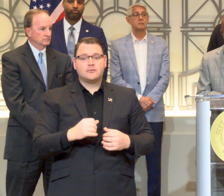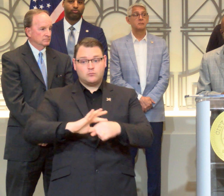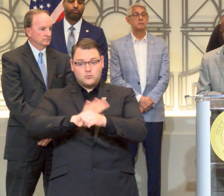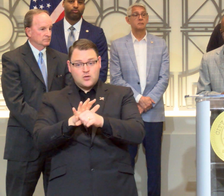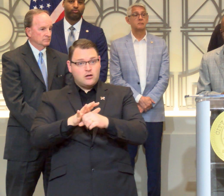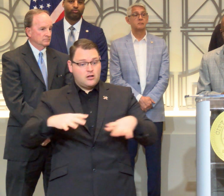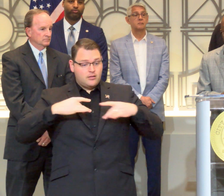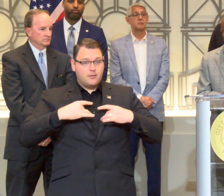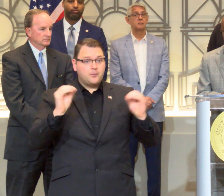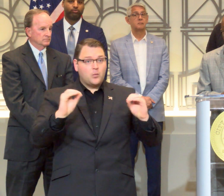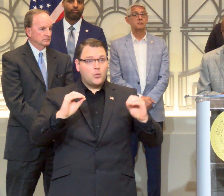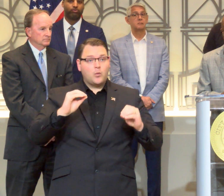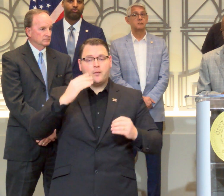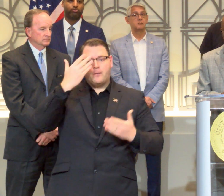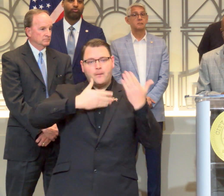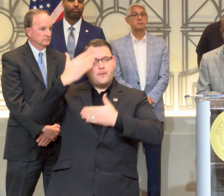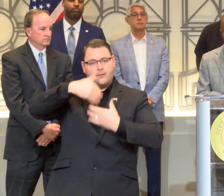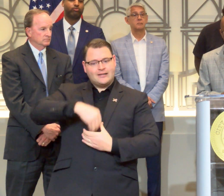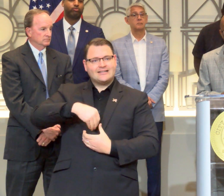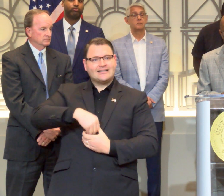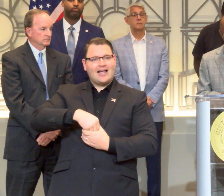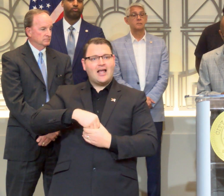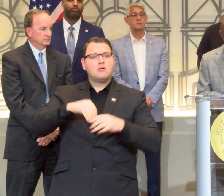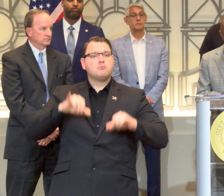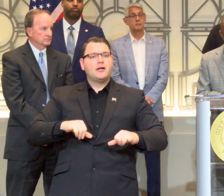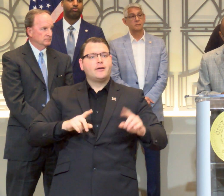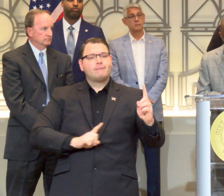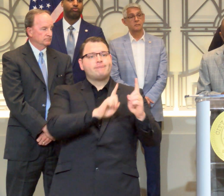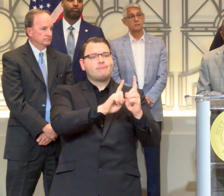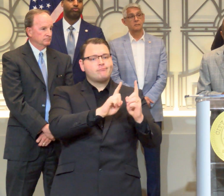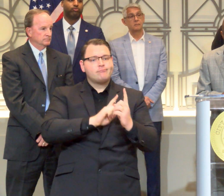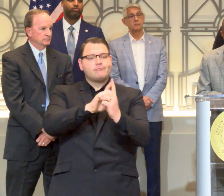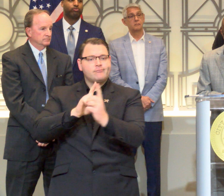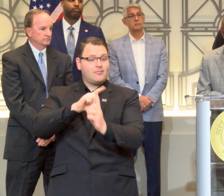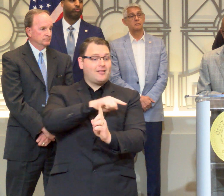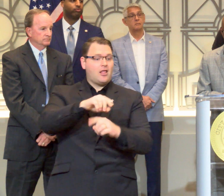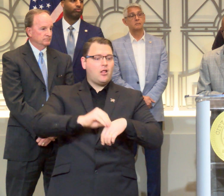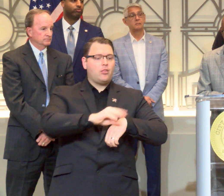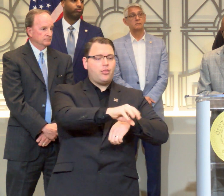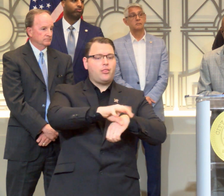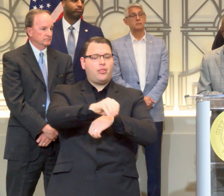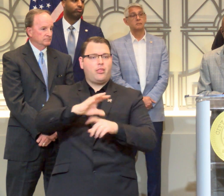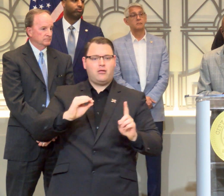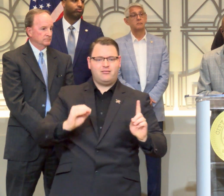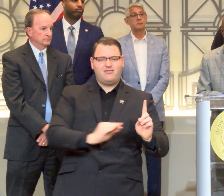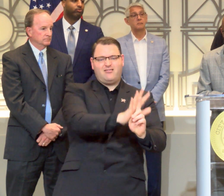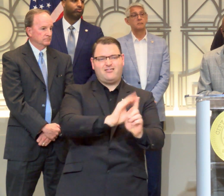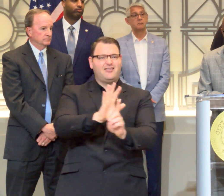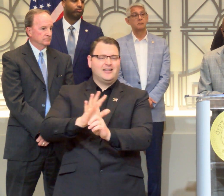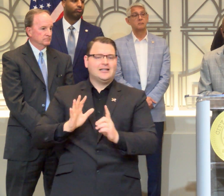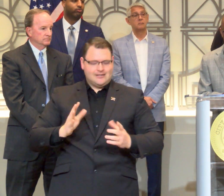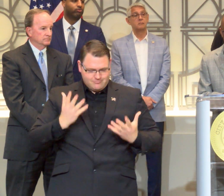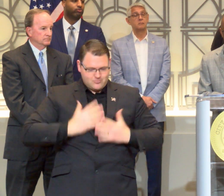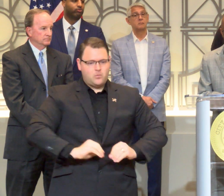virus, they can spread it to their parents or their grandparents. So I want to focus on the millennials, and